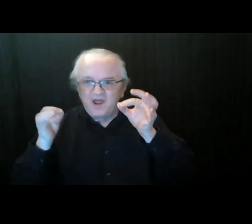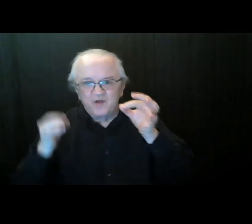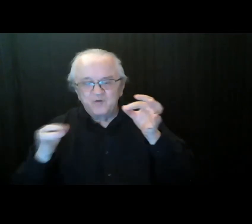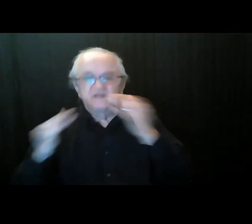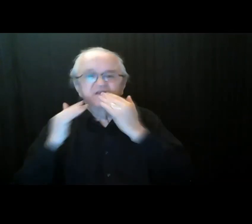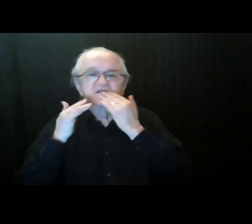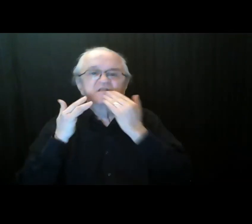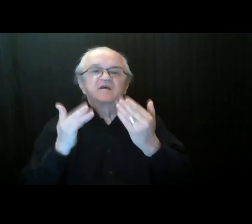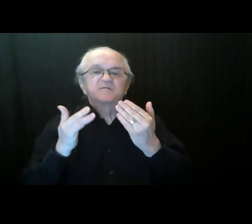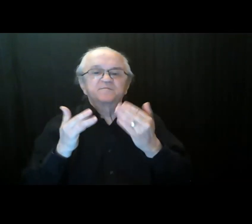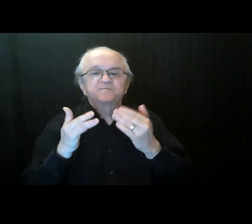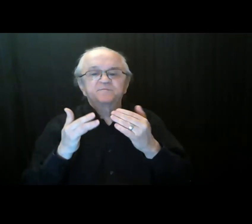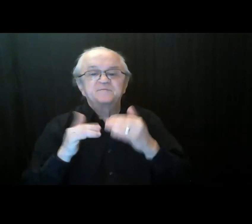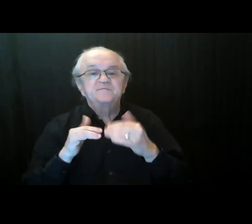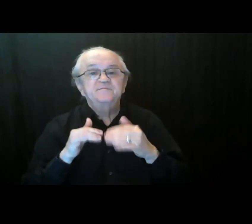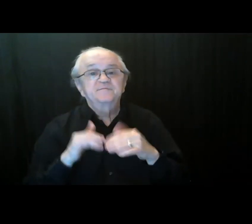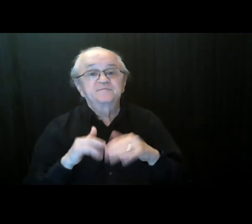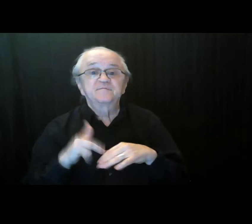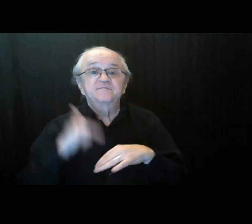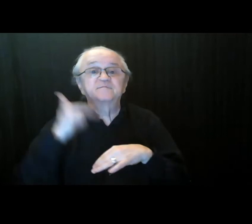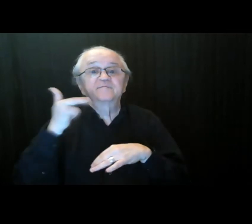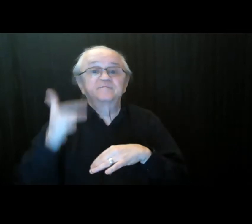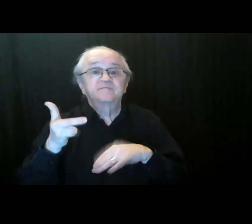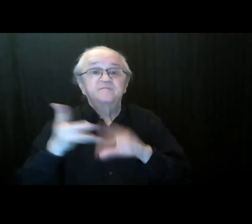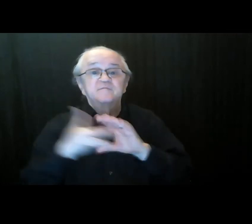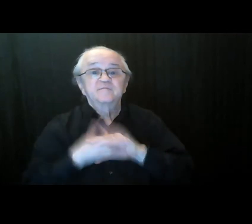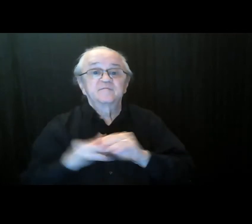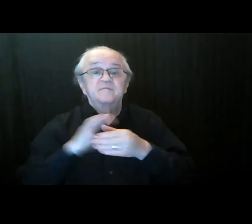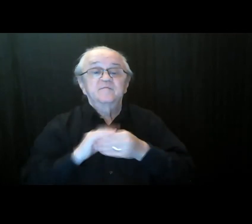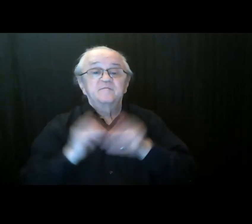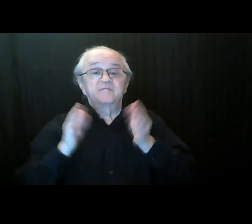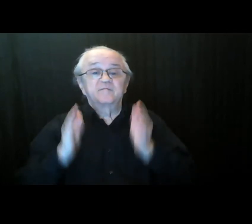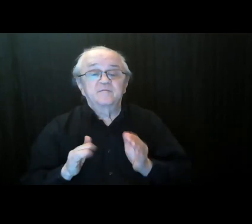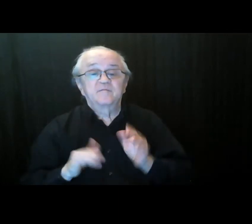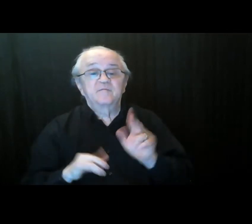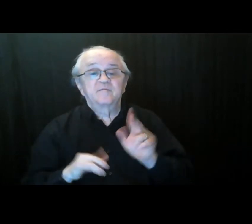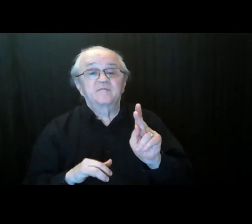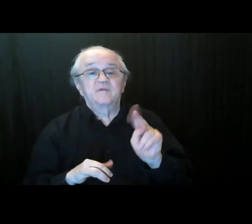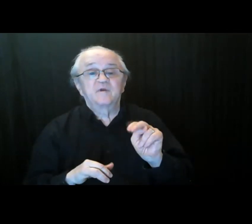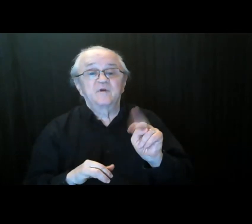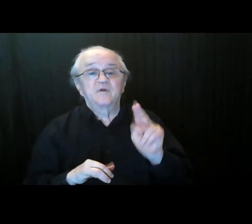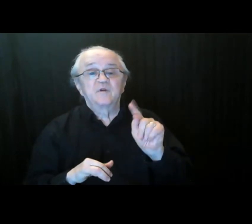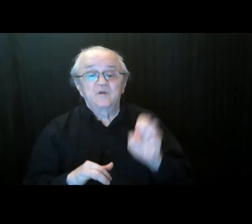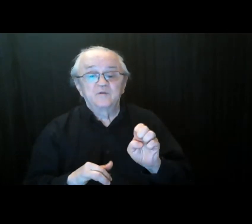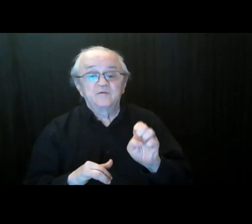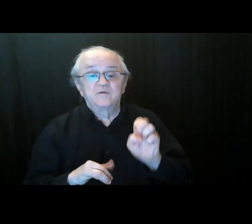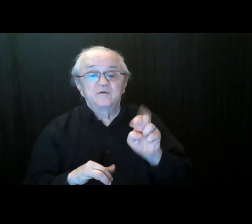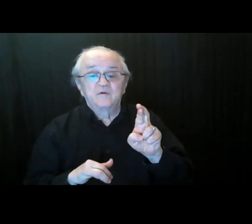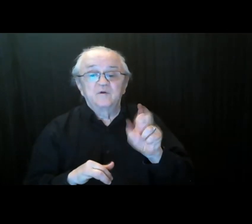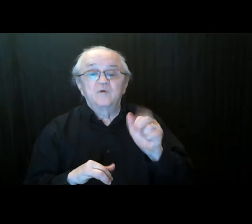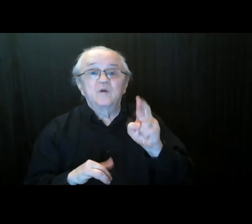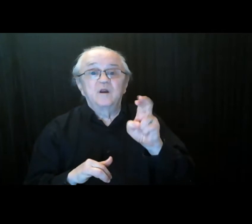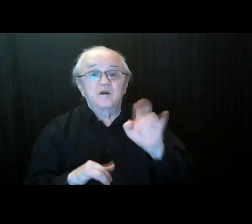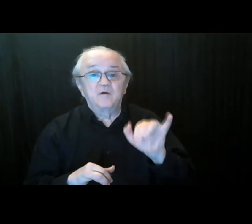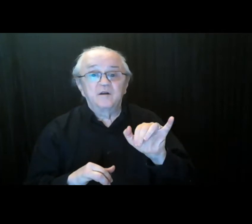Now, our next teller is Kanute Rarey. Rarey. I have